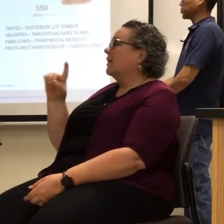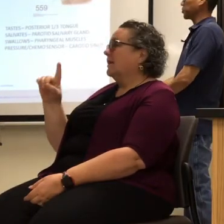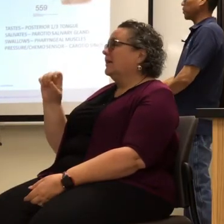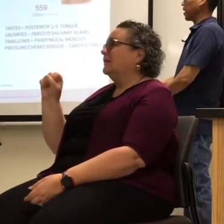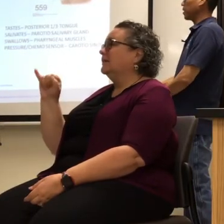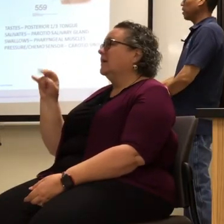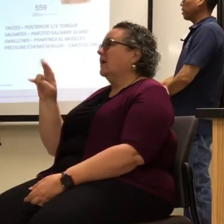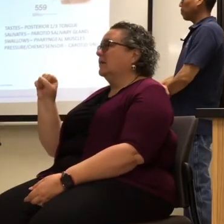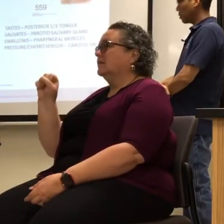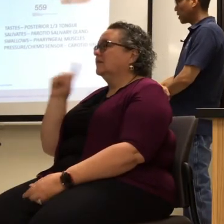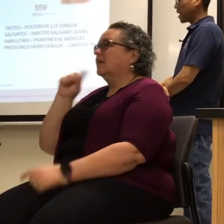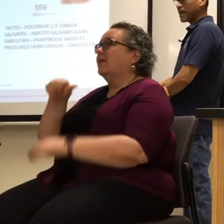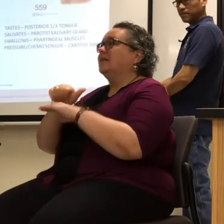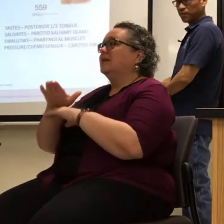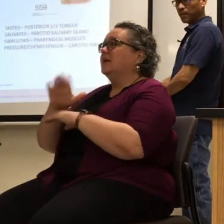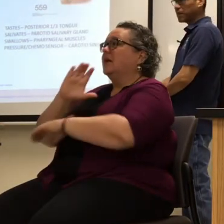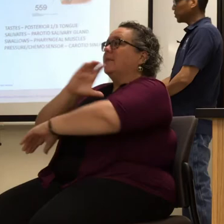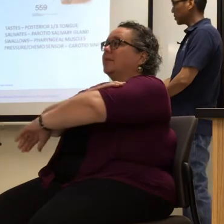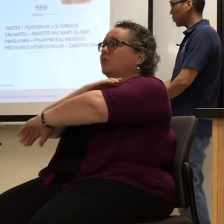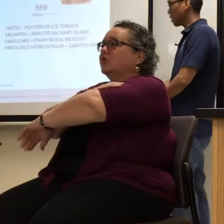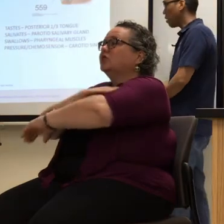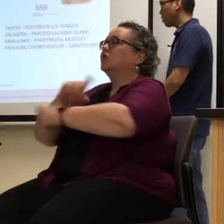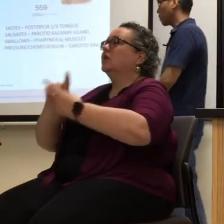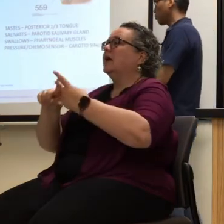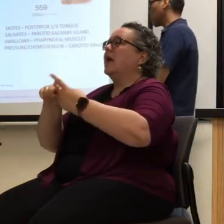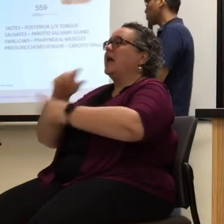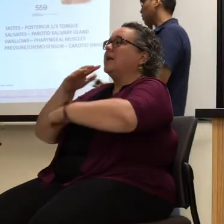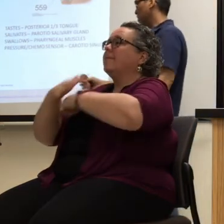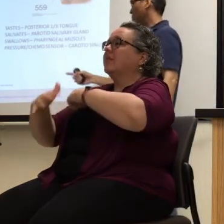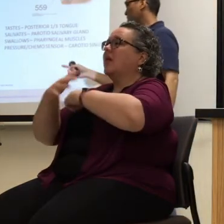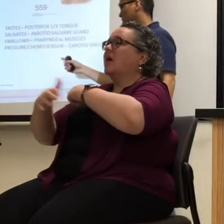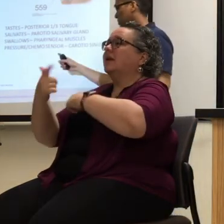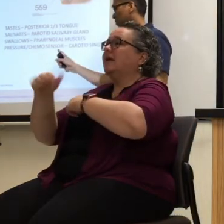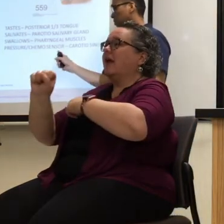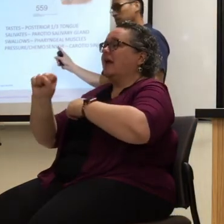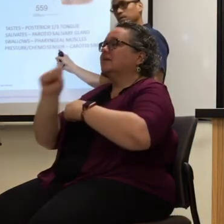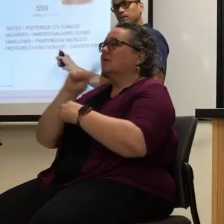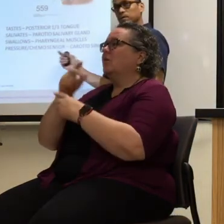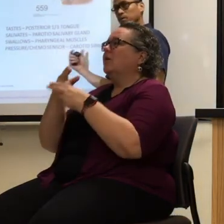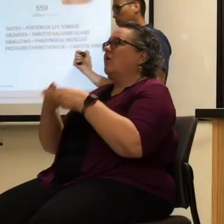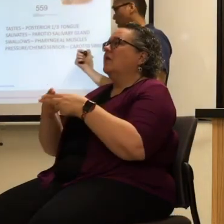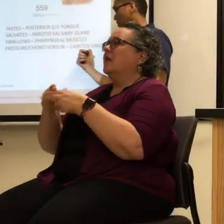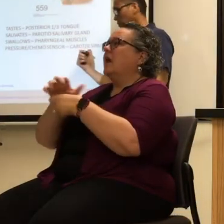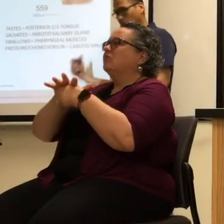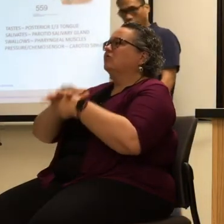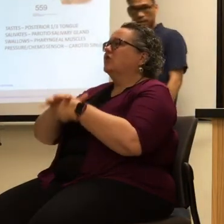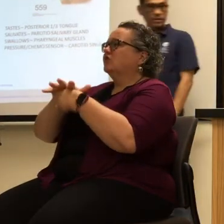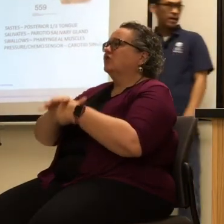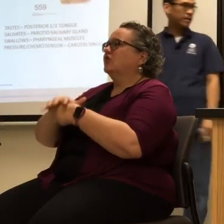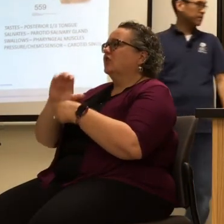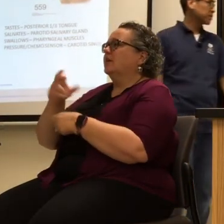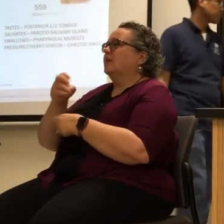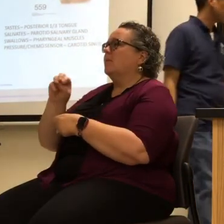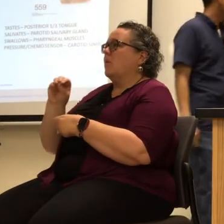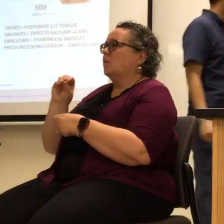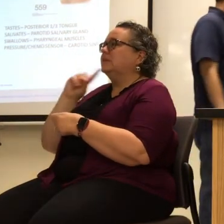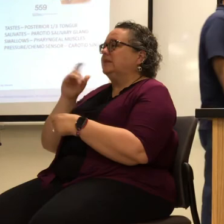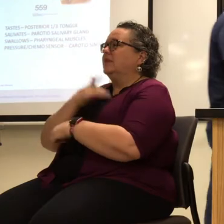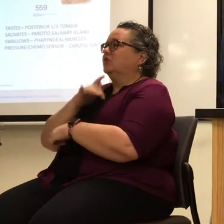blood pressure and blood gas information. So we call it a pressure chemosensor. It's located in the carotid